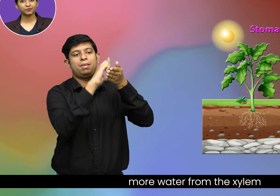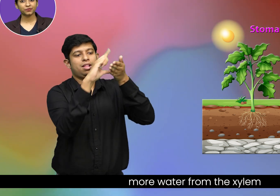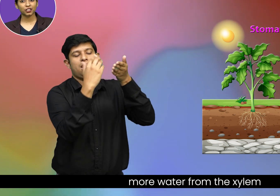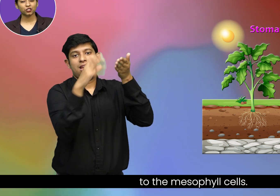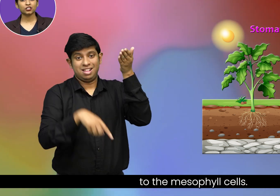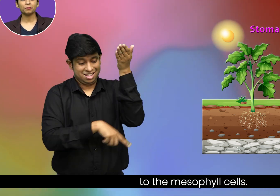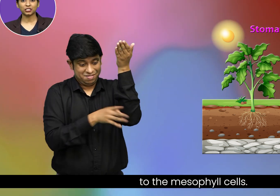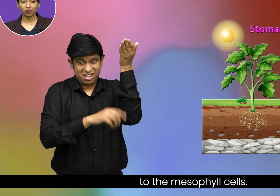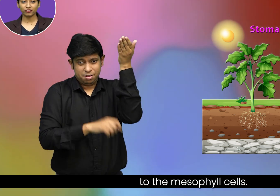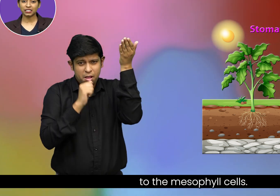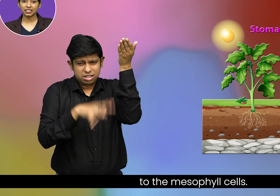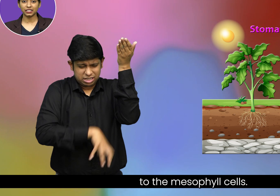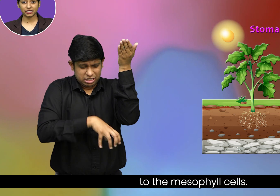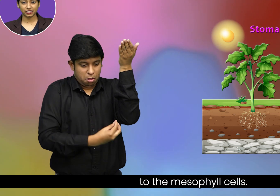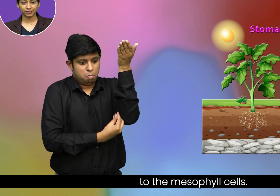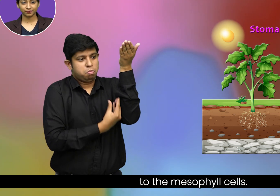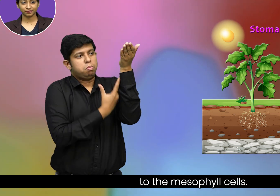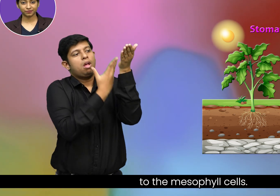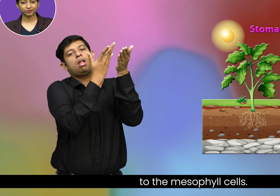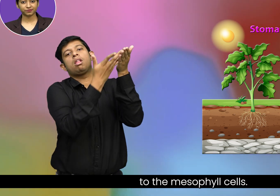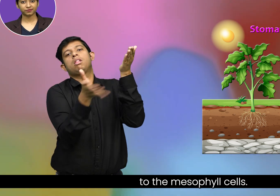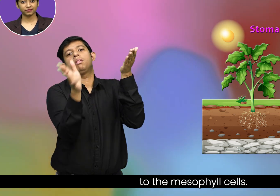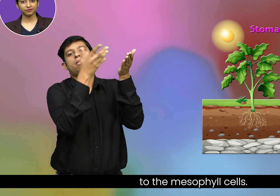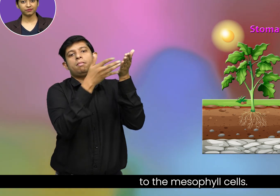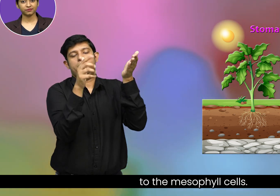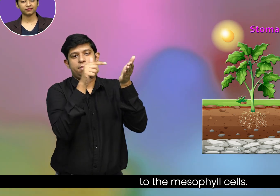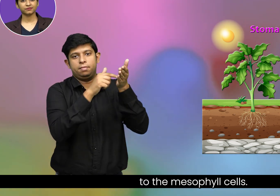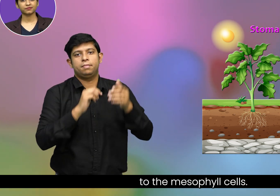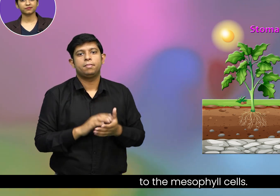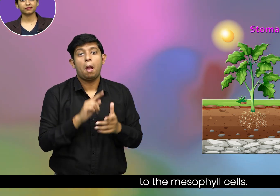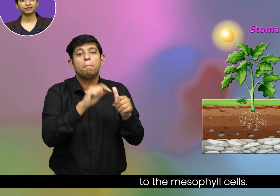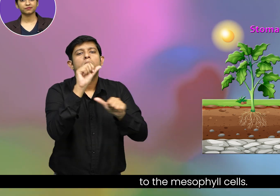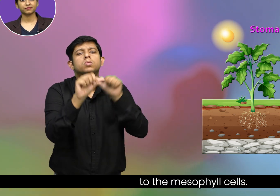xylem to the mesophyll cells.